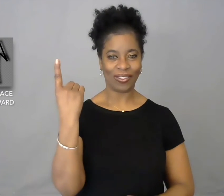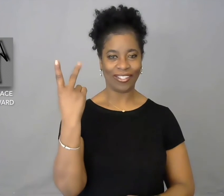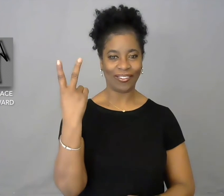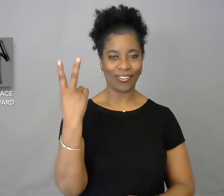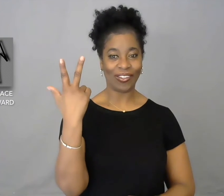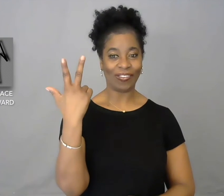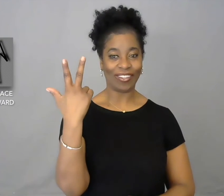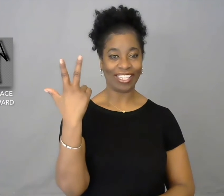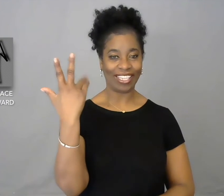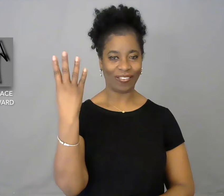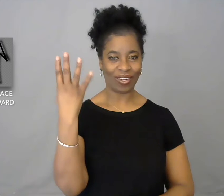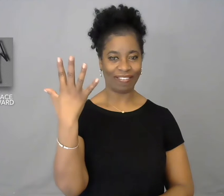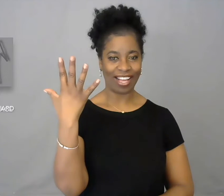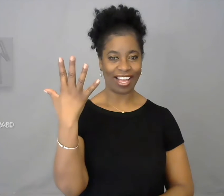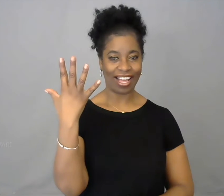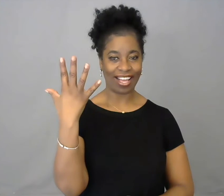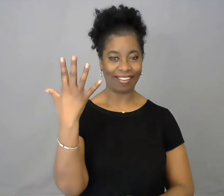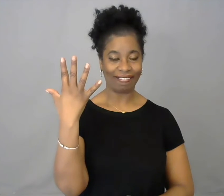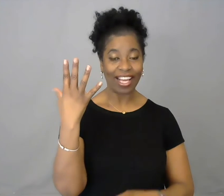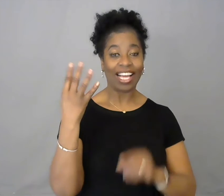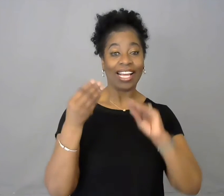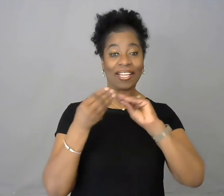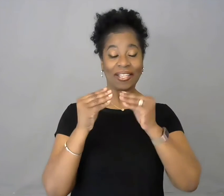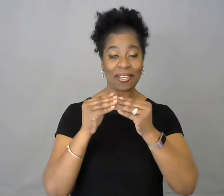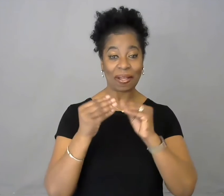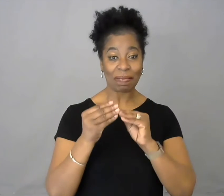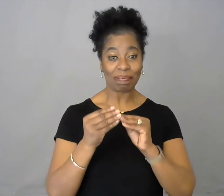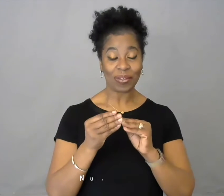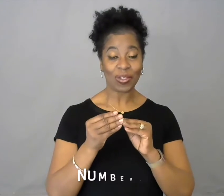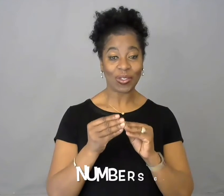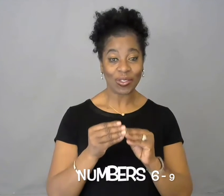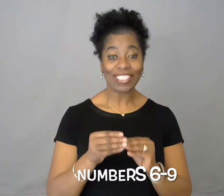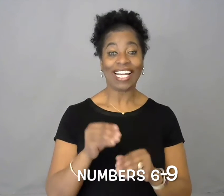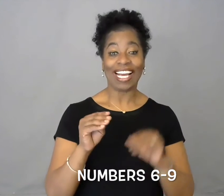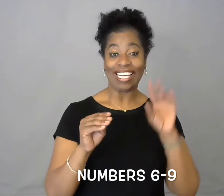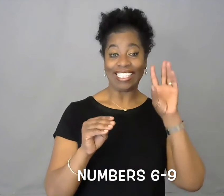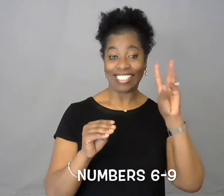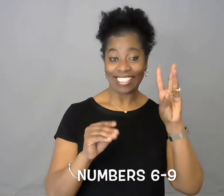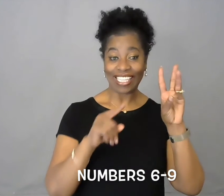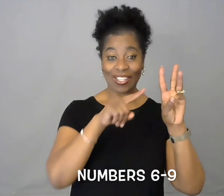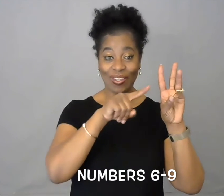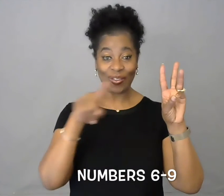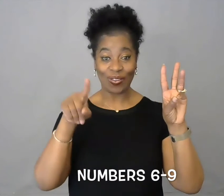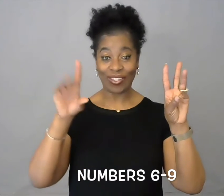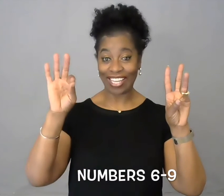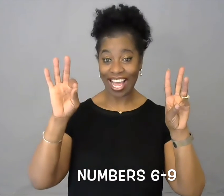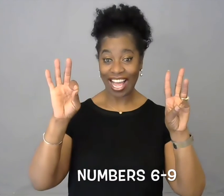One, two, three, four, five. For the number six through nine,